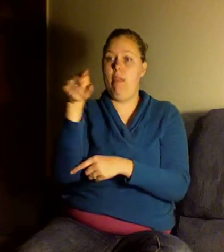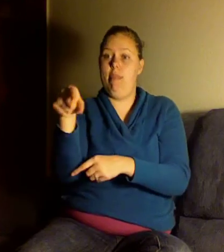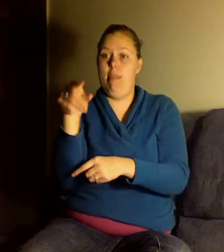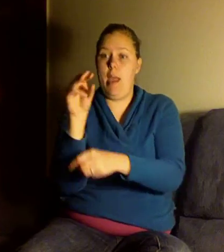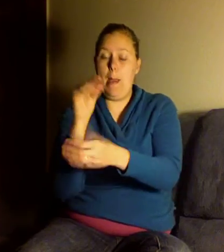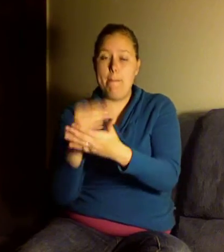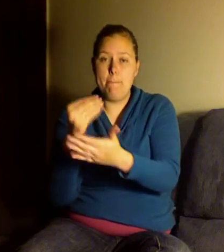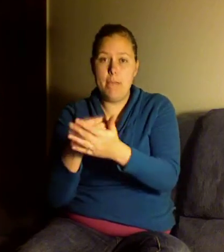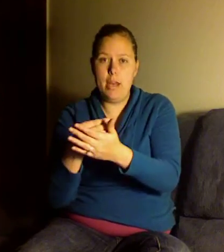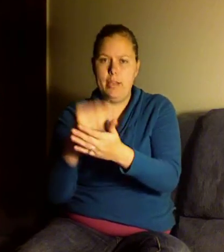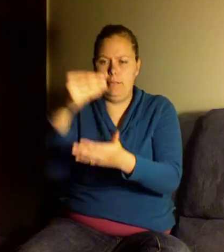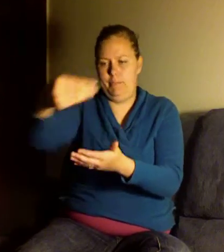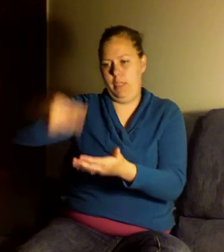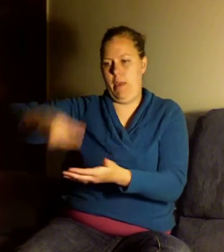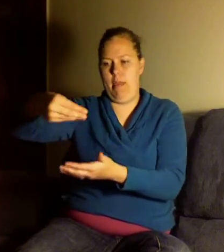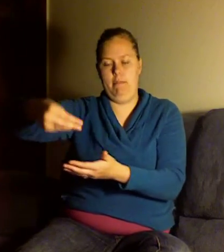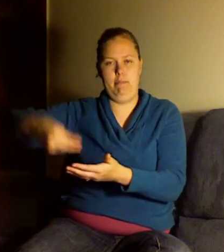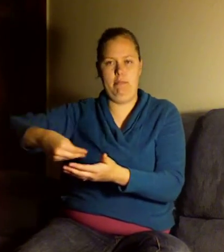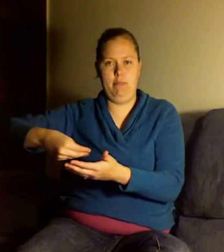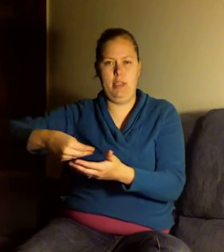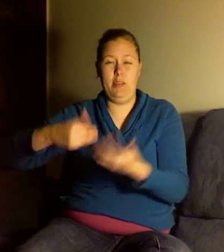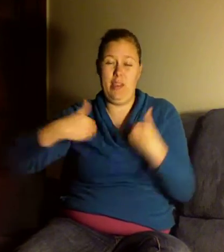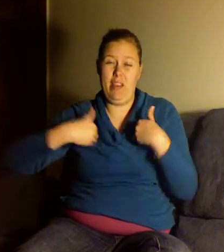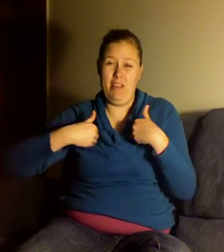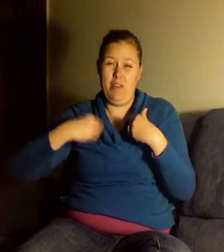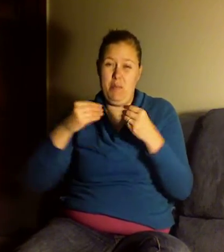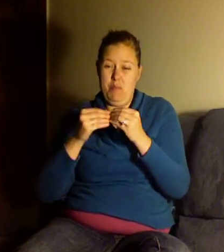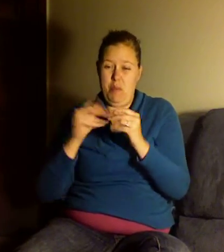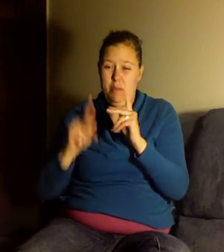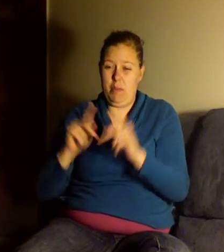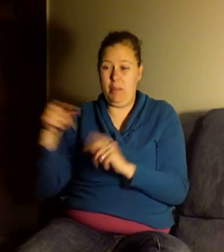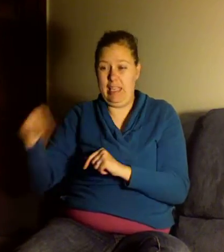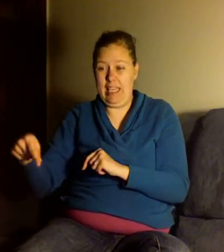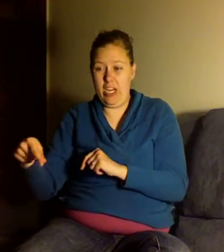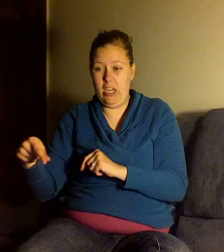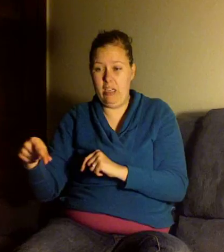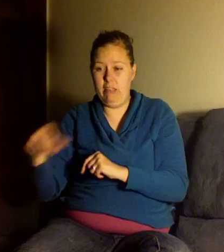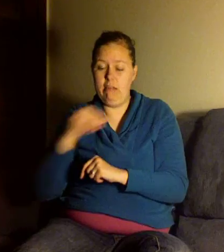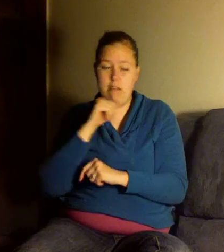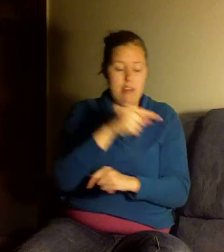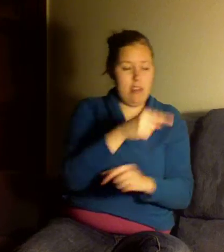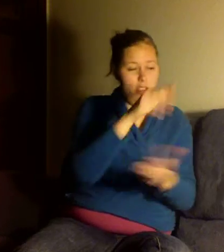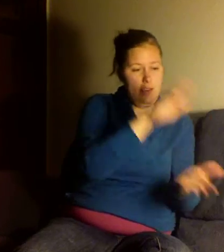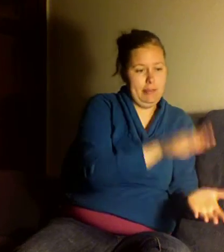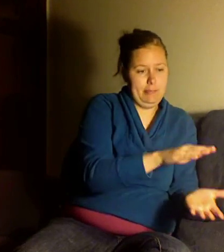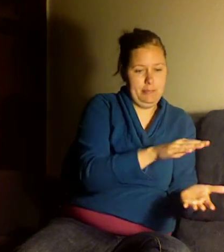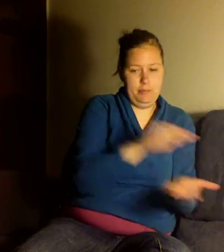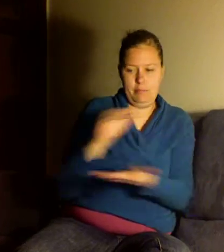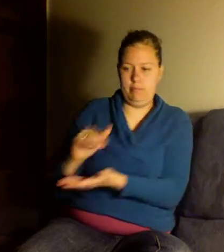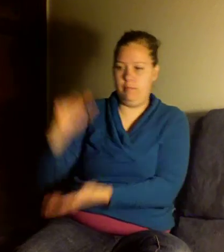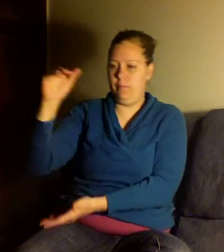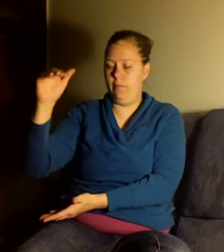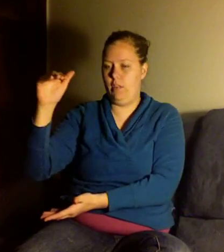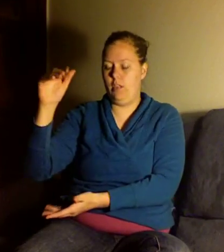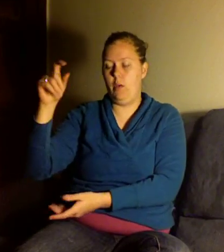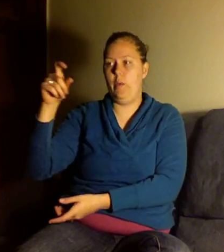any deficits we might have. Because as we have more people on the right, we're going to have spend more, and we're going to have fewer people on the left, so we're going to have less coming in. But look, we